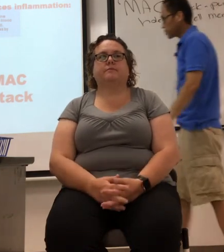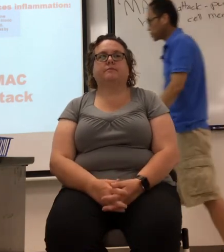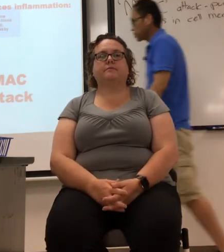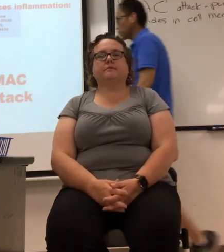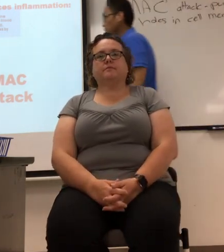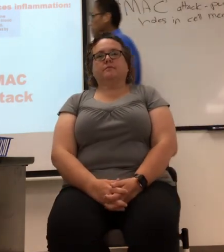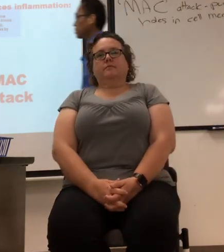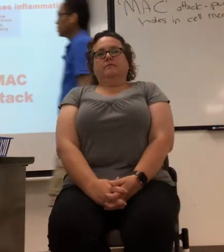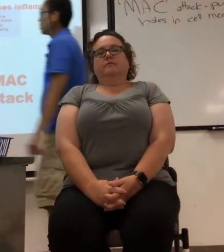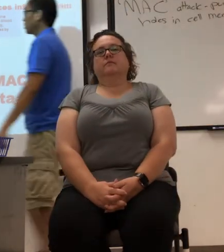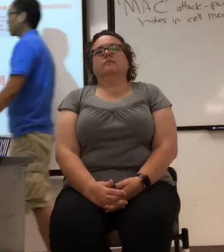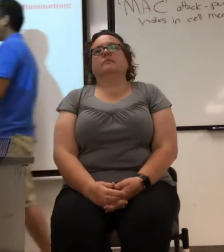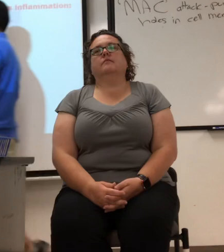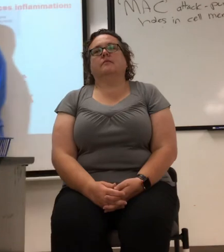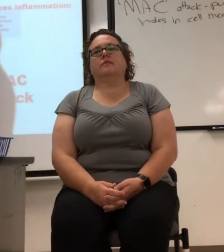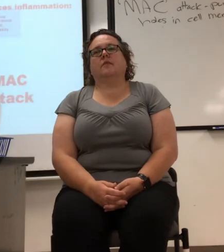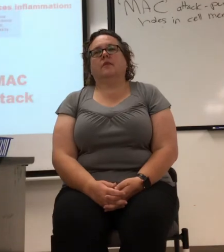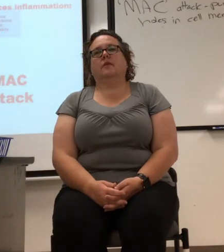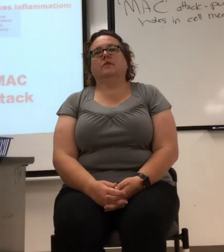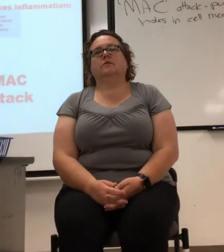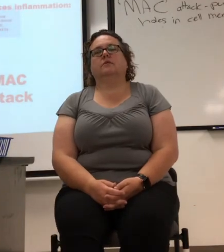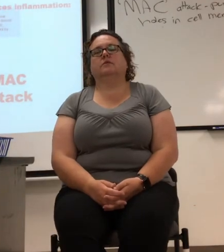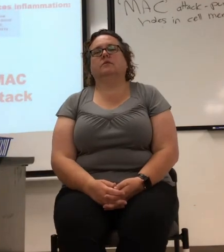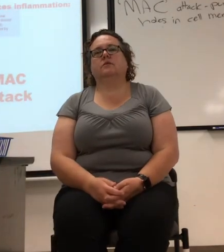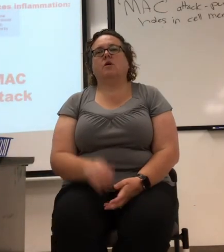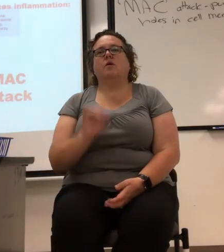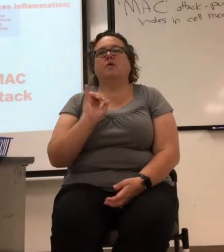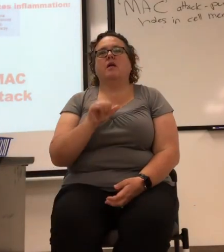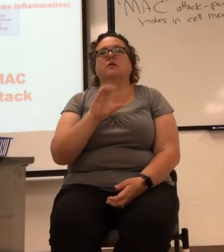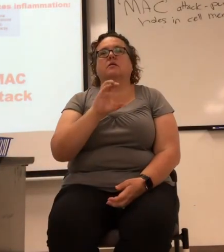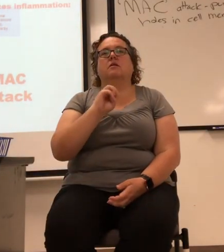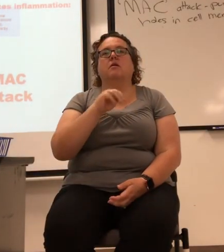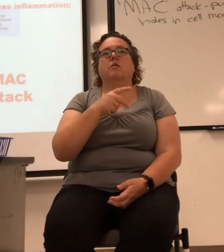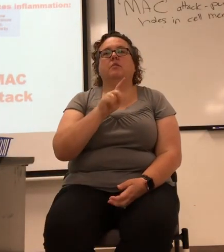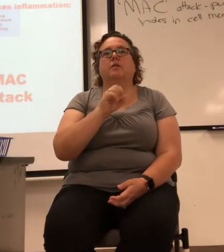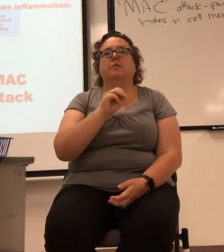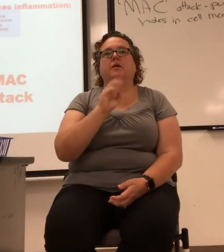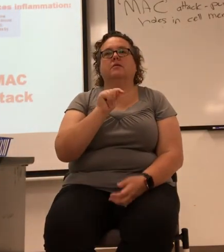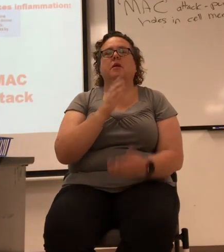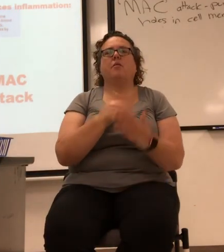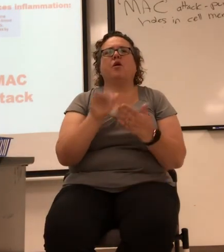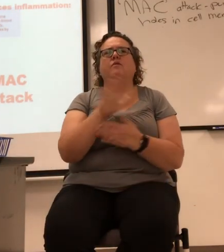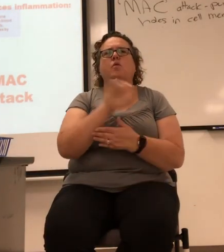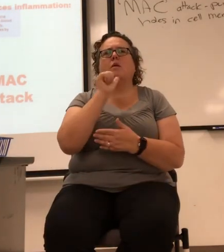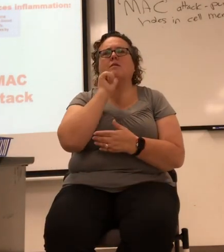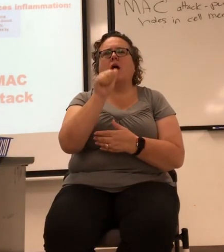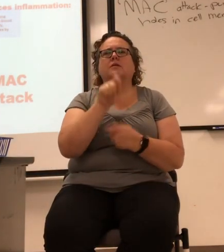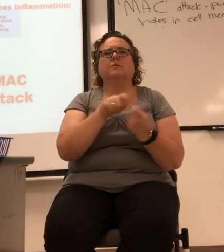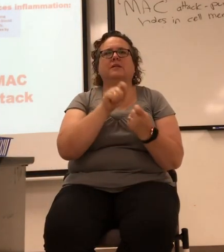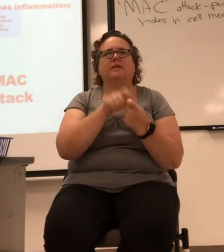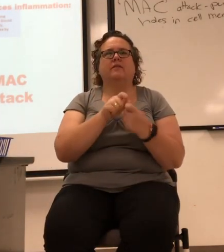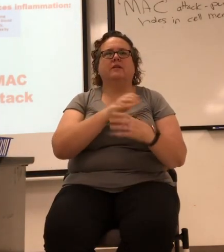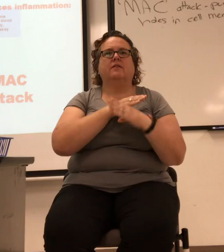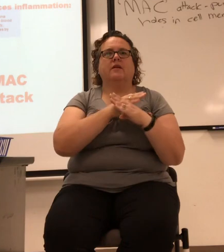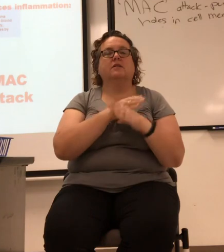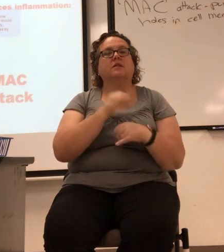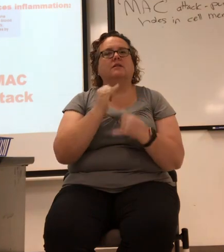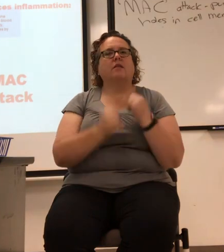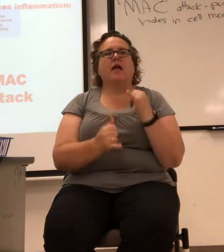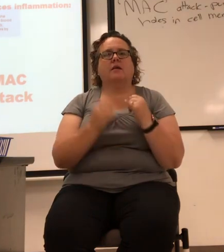All right, so that's complement, part of your non-specific defenses. And it's the last thing I'll mention in the innate